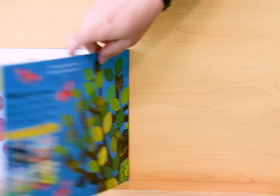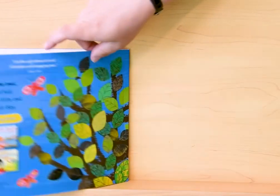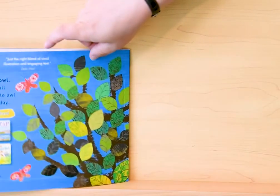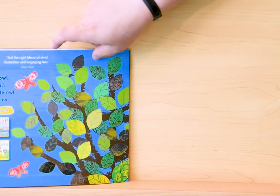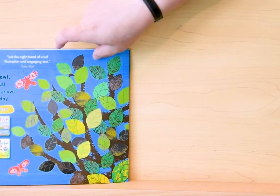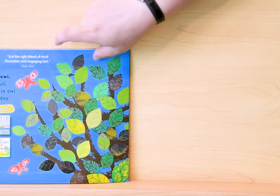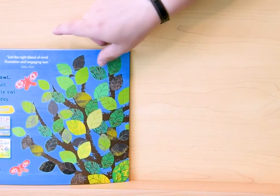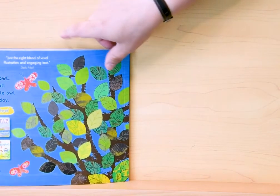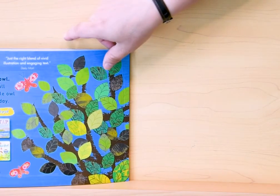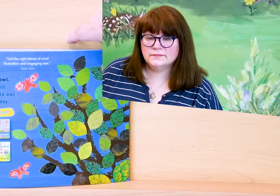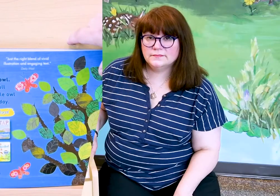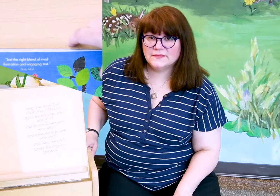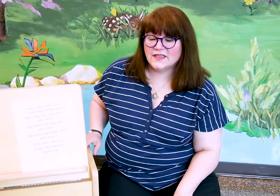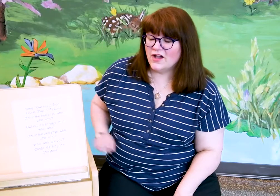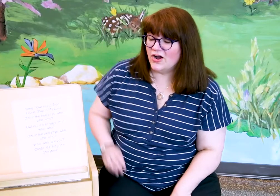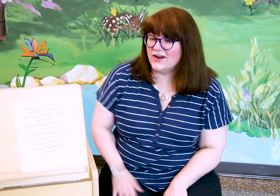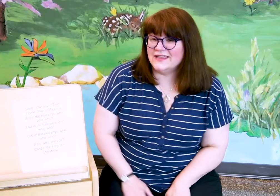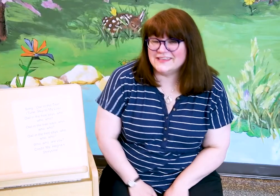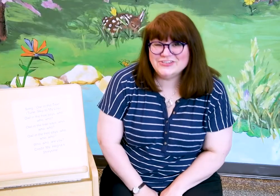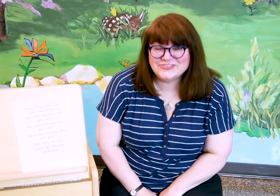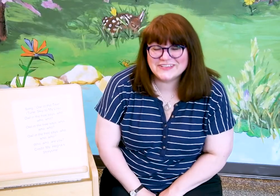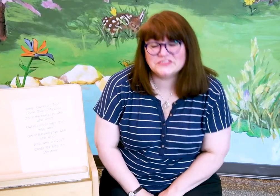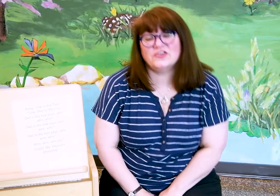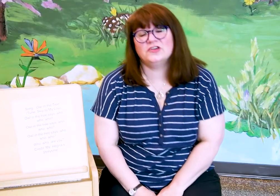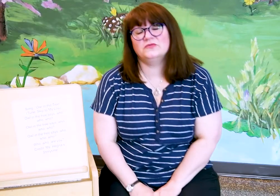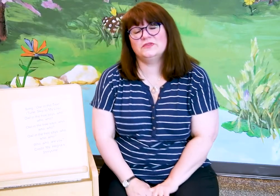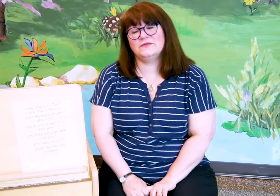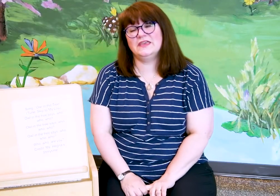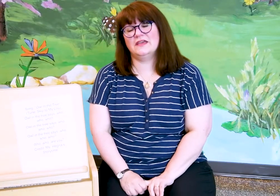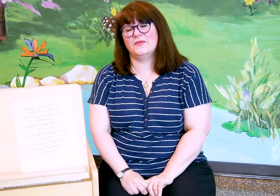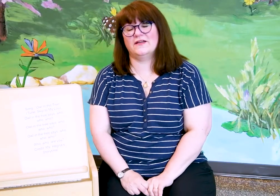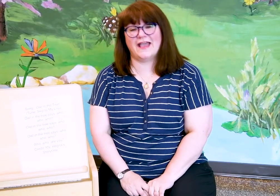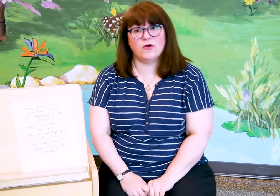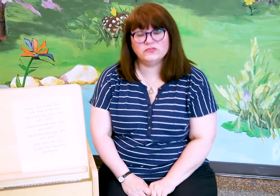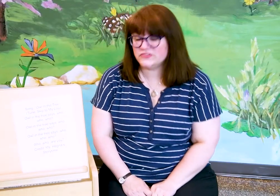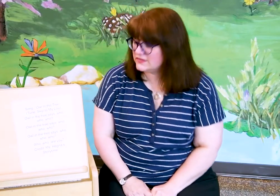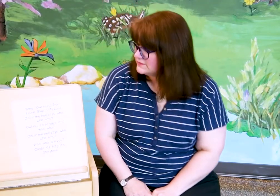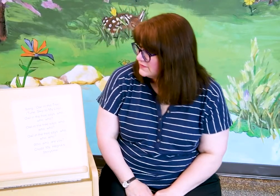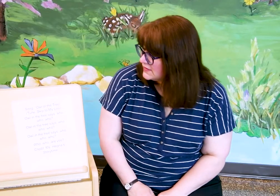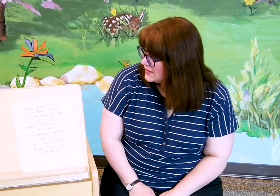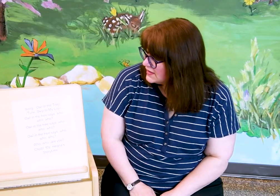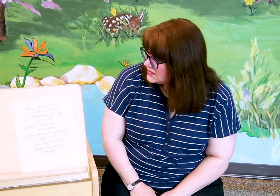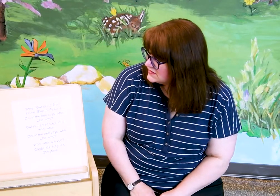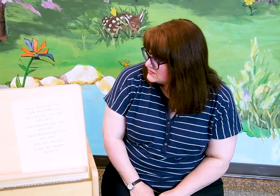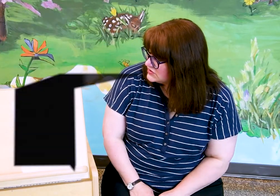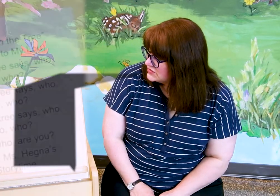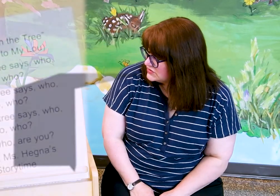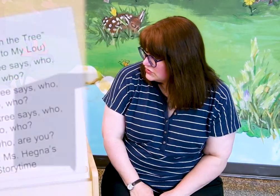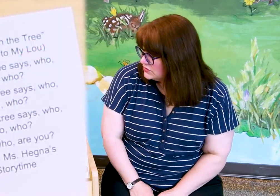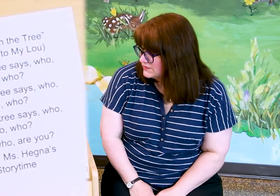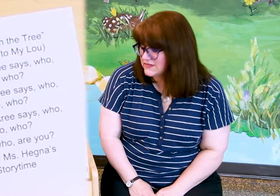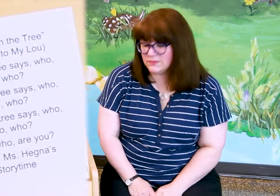The end. All right, can you sing a song with me about owls? This is to the tune of Skip to